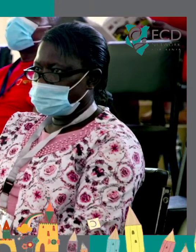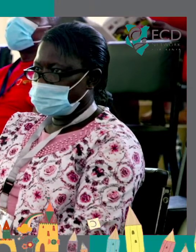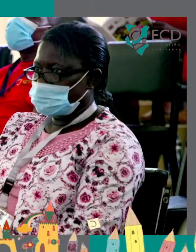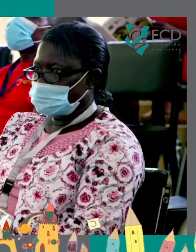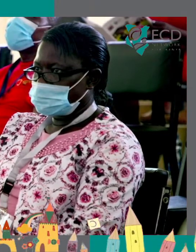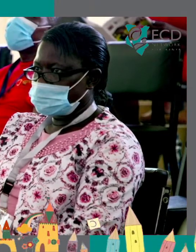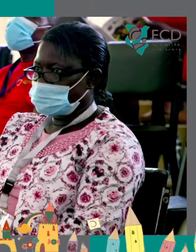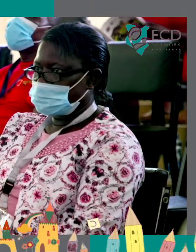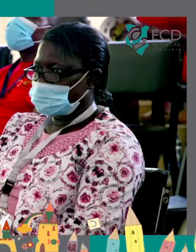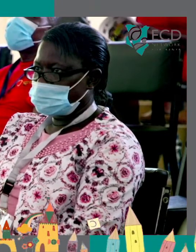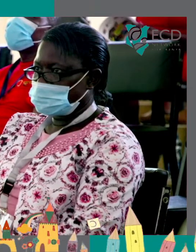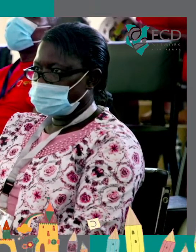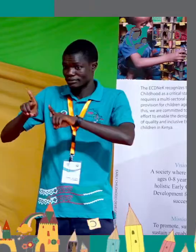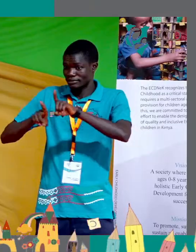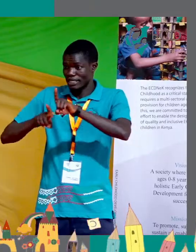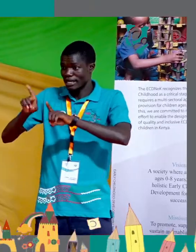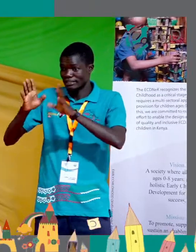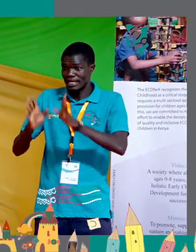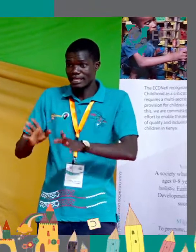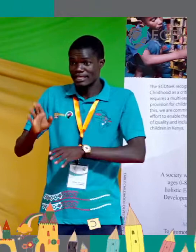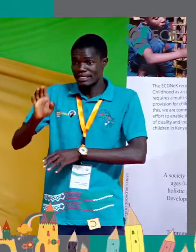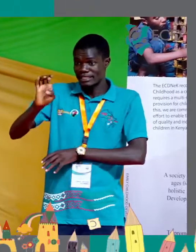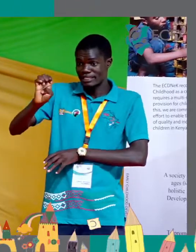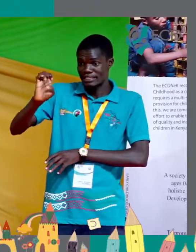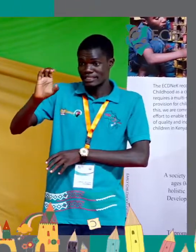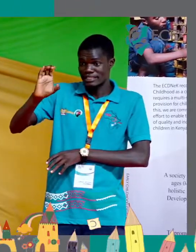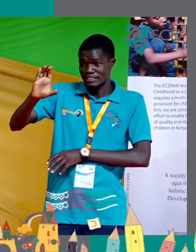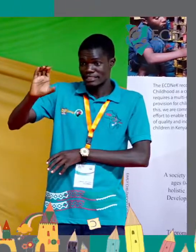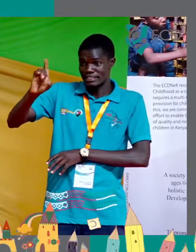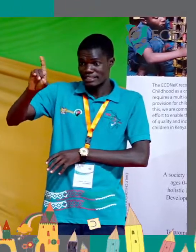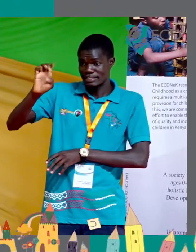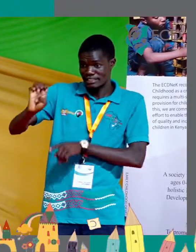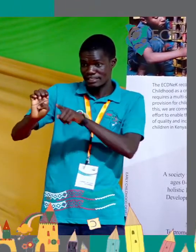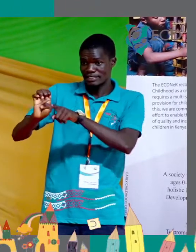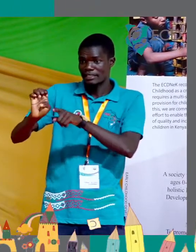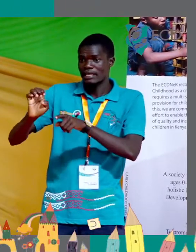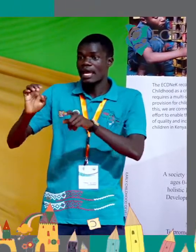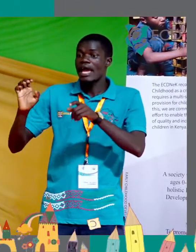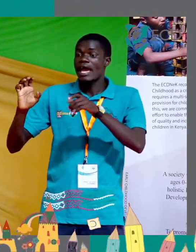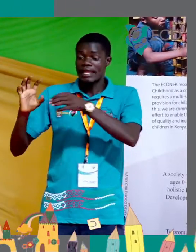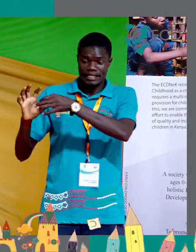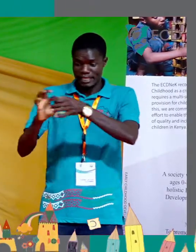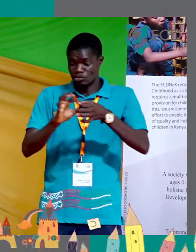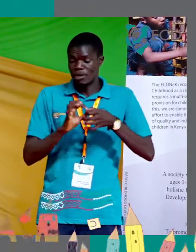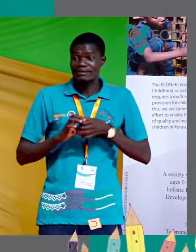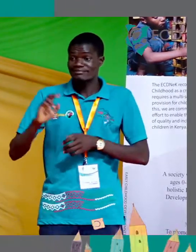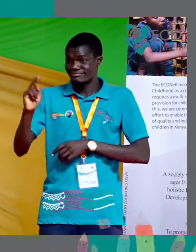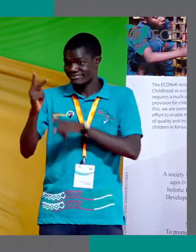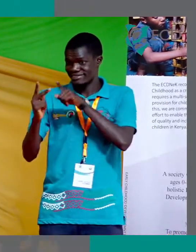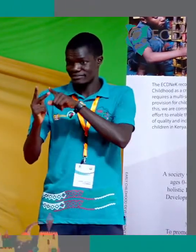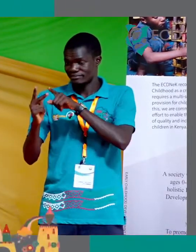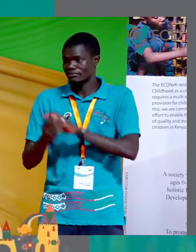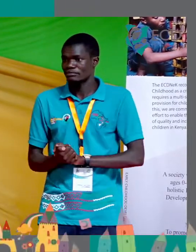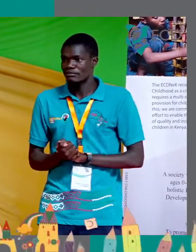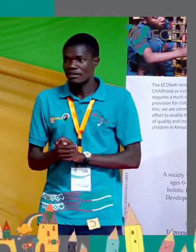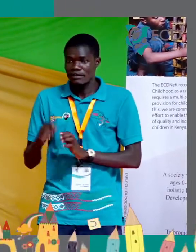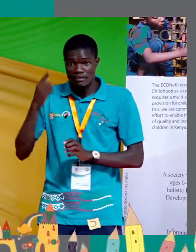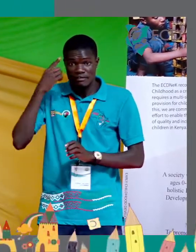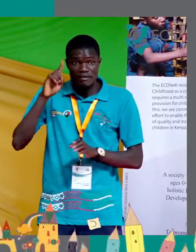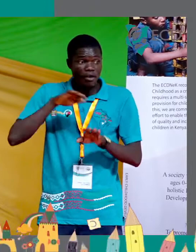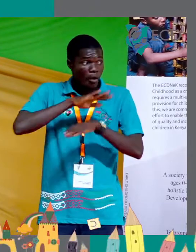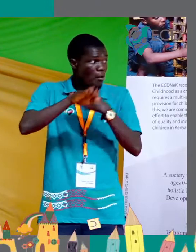Director, ECD Network Kenya, all the